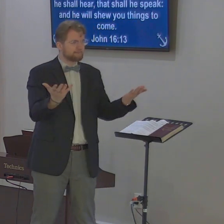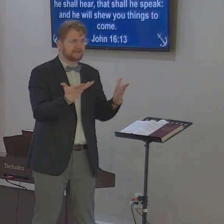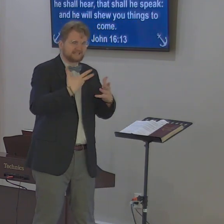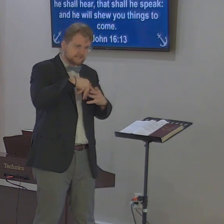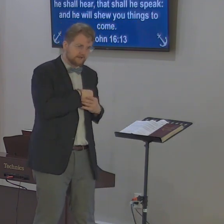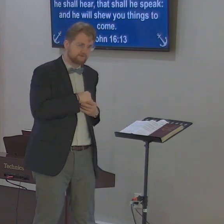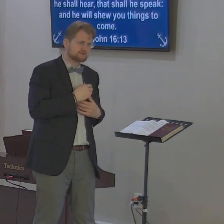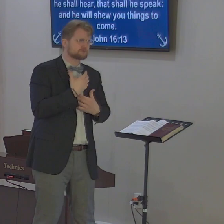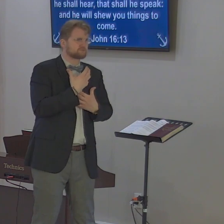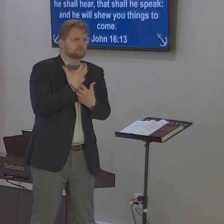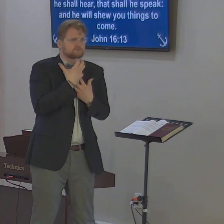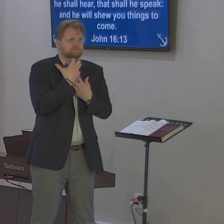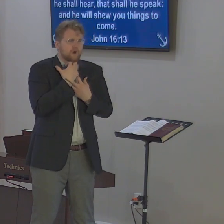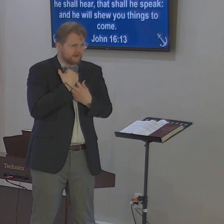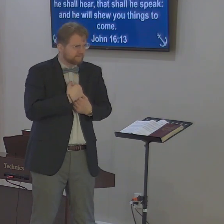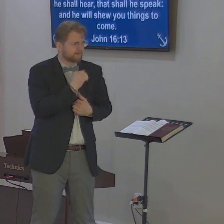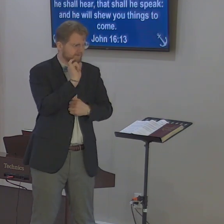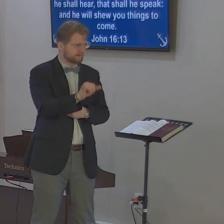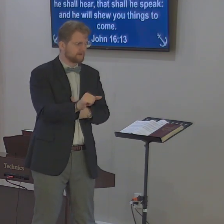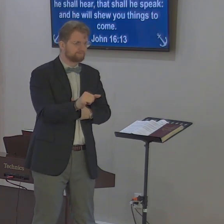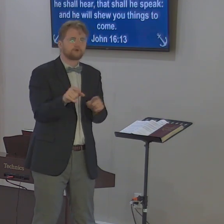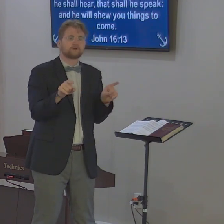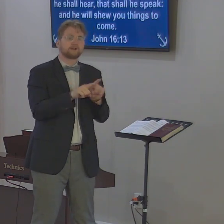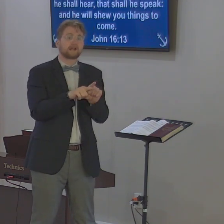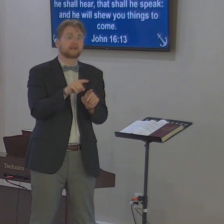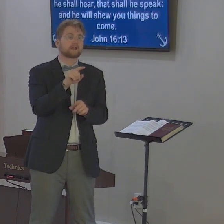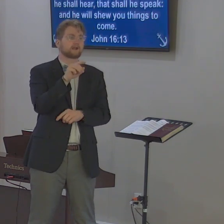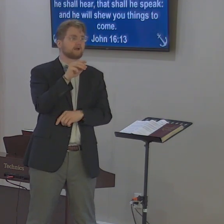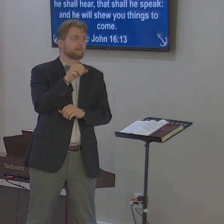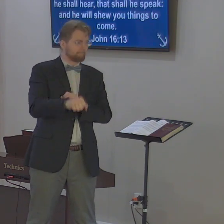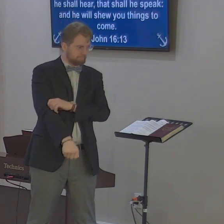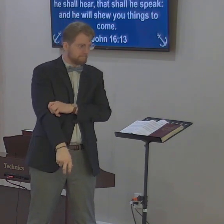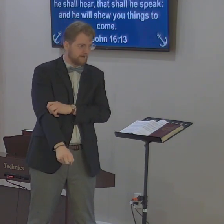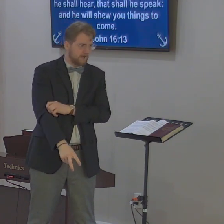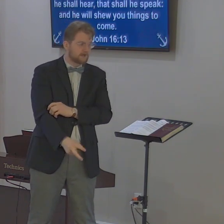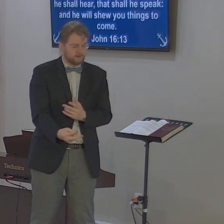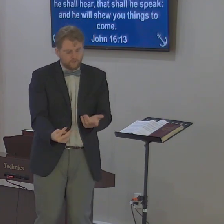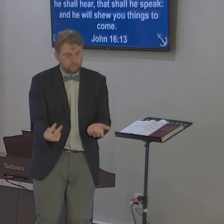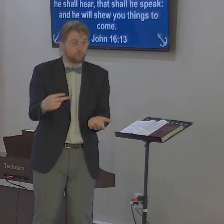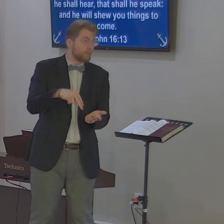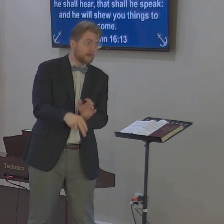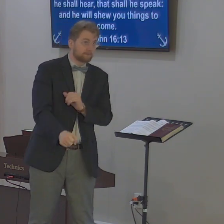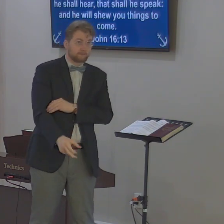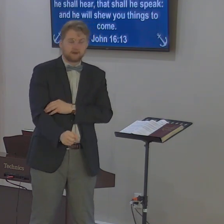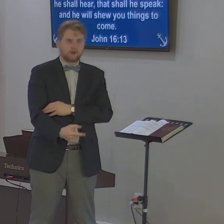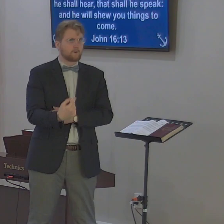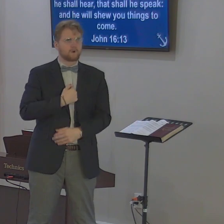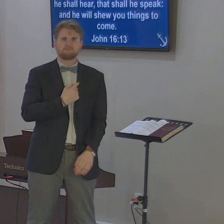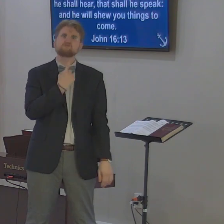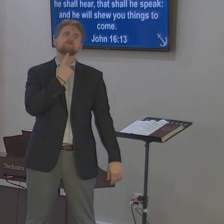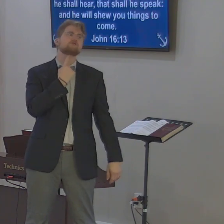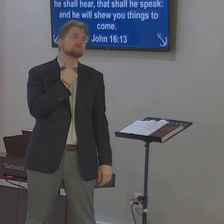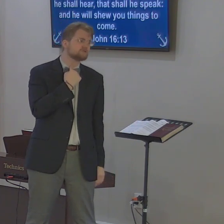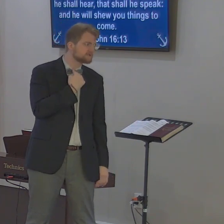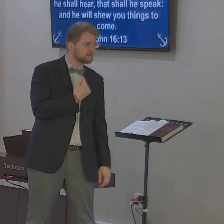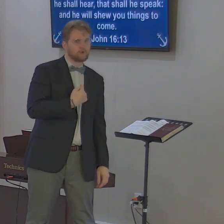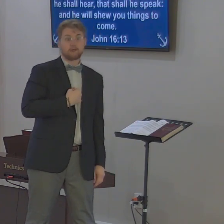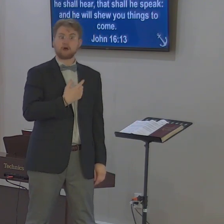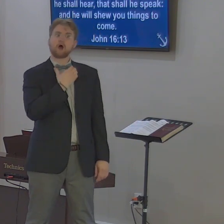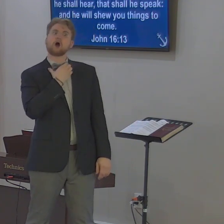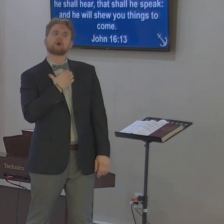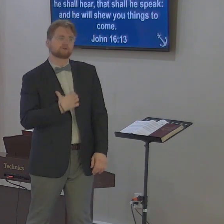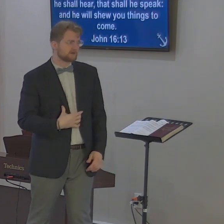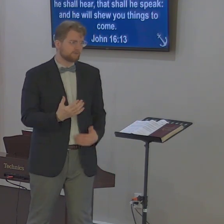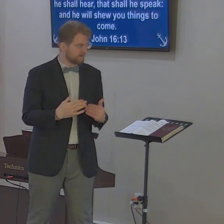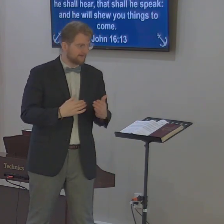saying that. Just like at midnight, right, when you want to get out of bed and go have some more Mexican food. There's something in your heart that says you need the